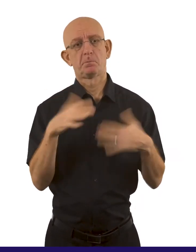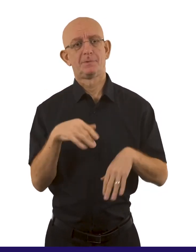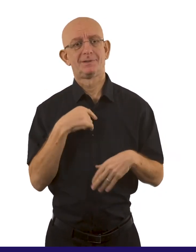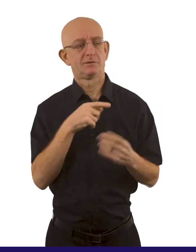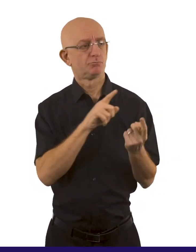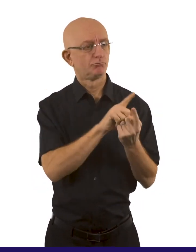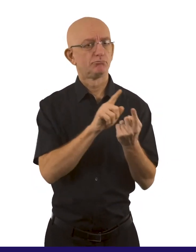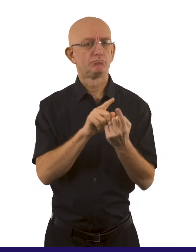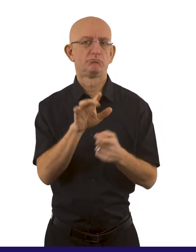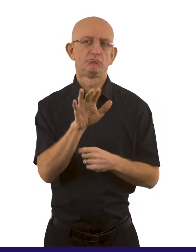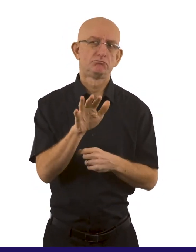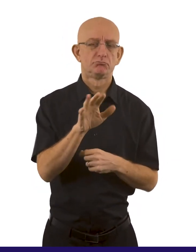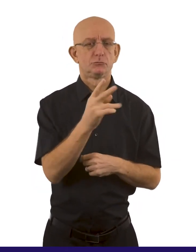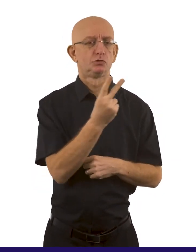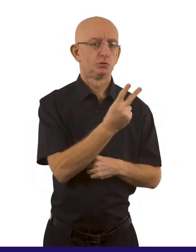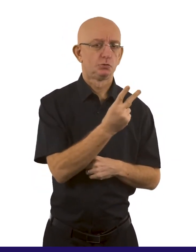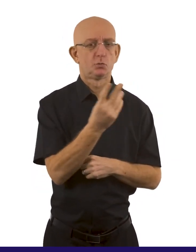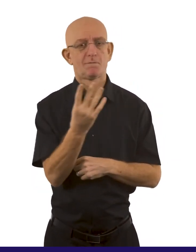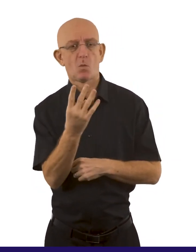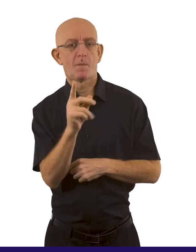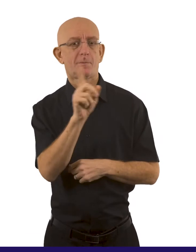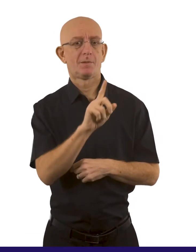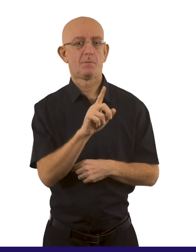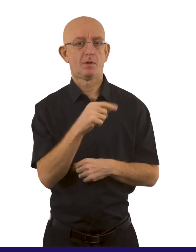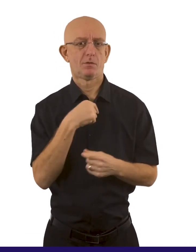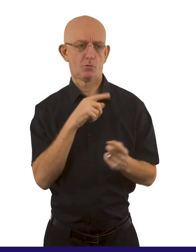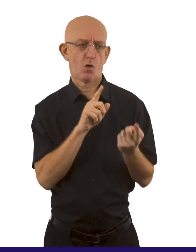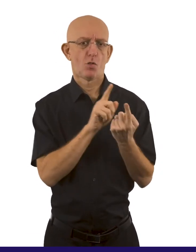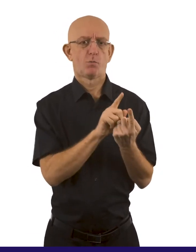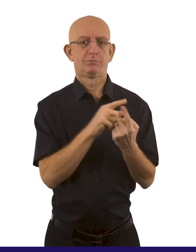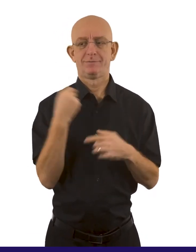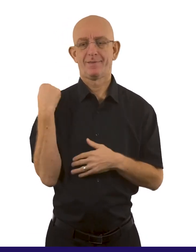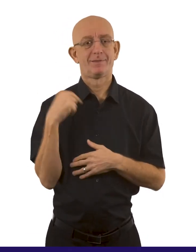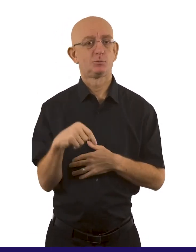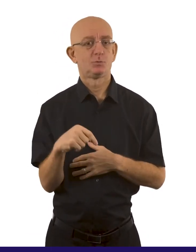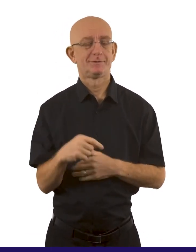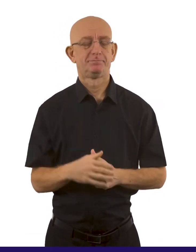I've been in contact with 2 to 4 people I'm close to this week.